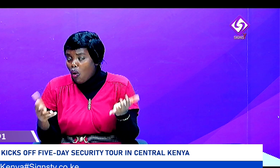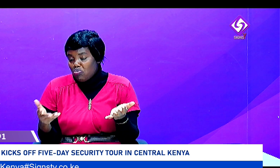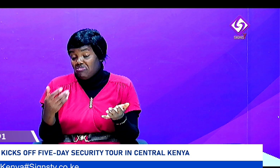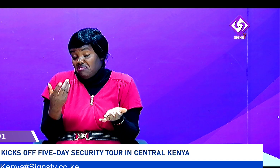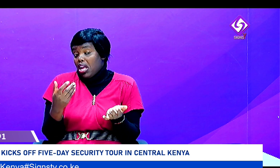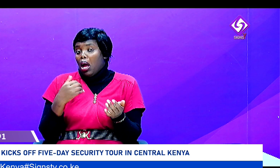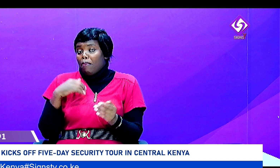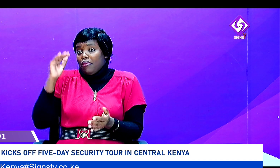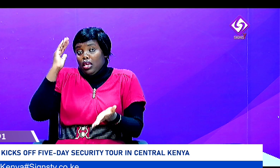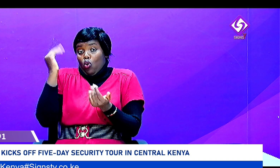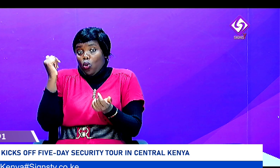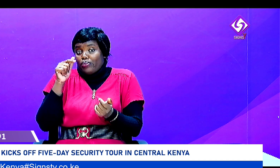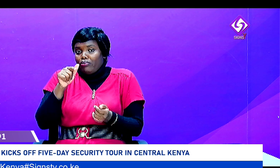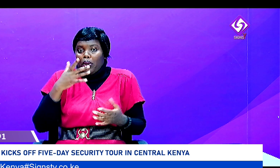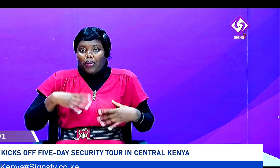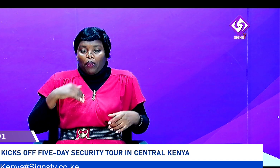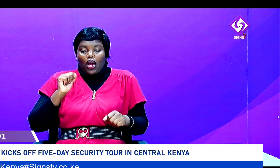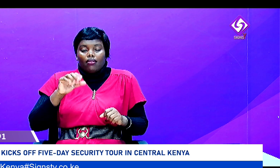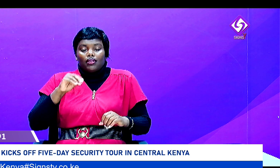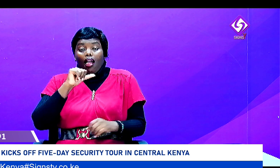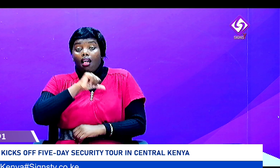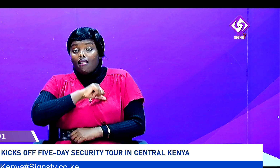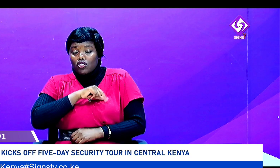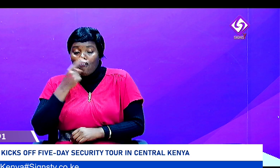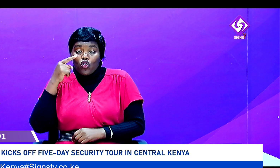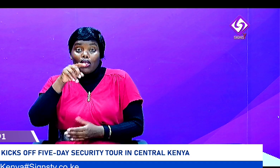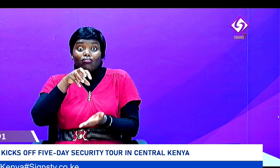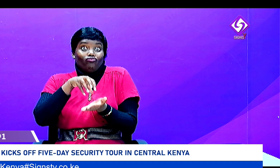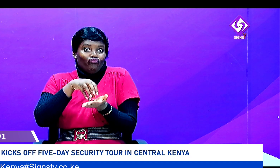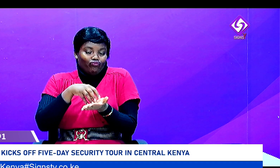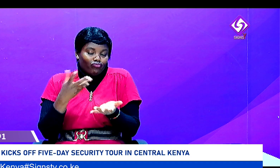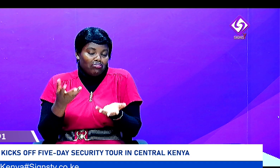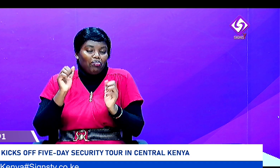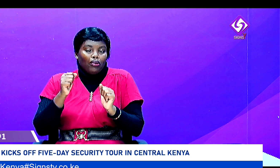is offered to the citizens. We hope and believe that this can be an advantage